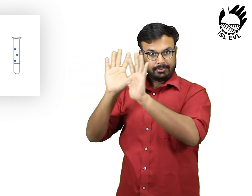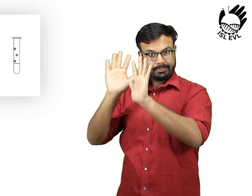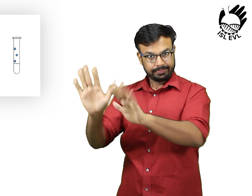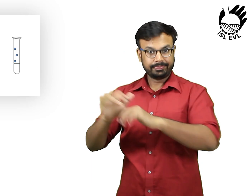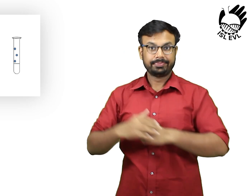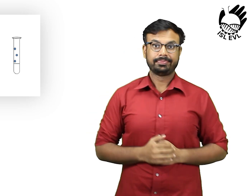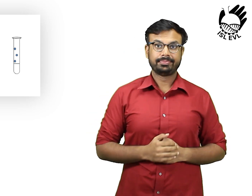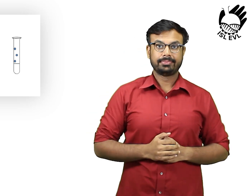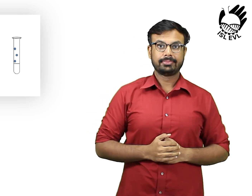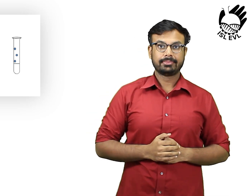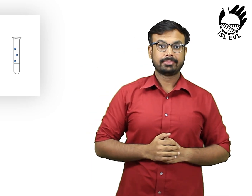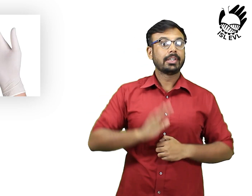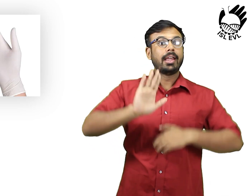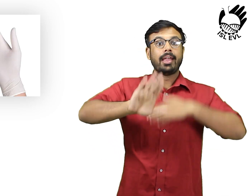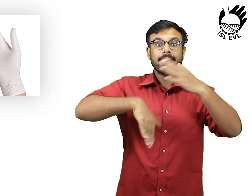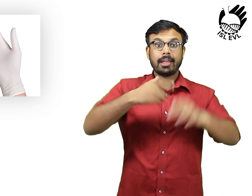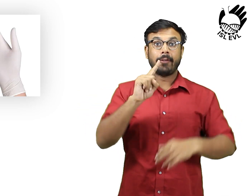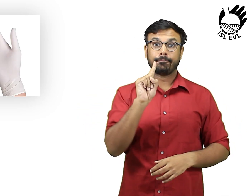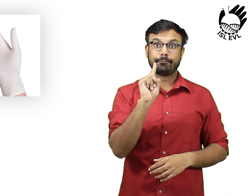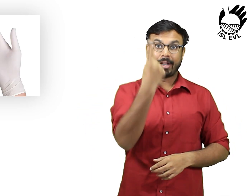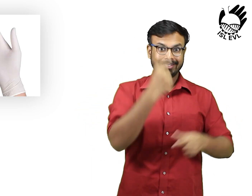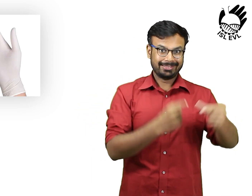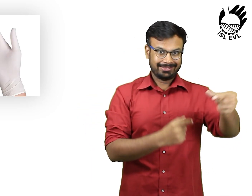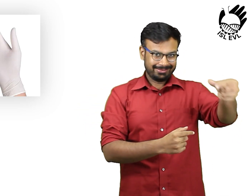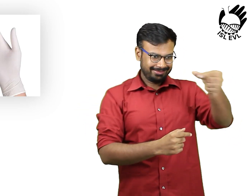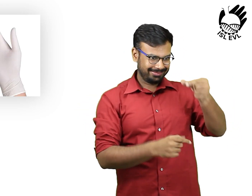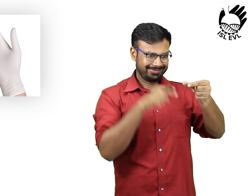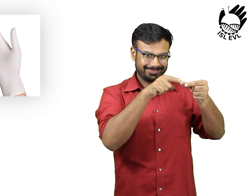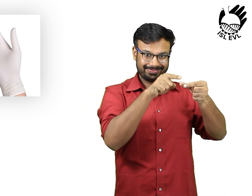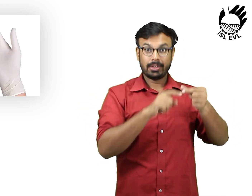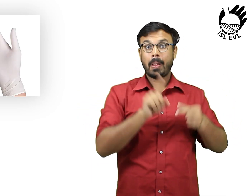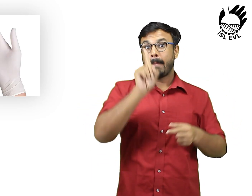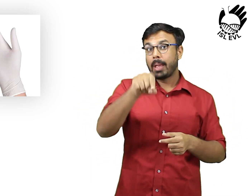To the first test tube, add a few drops of silver nitrate